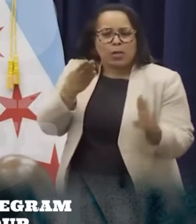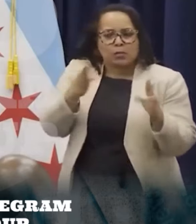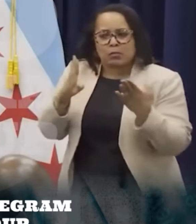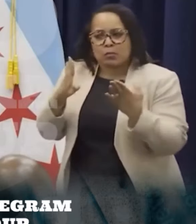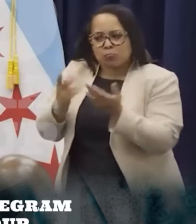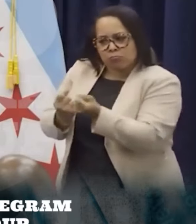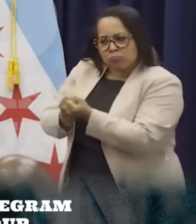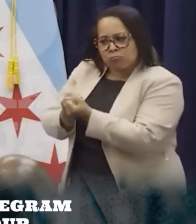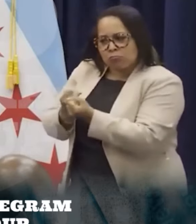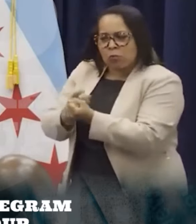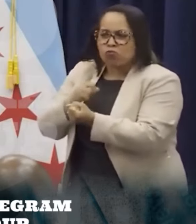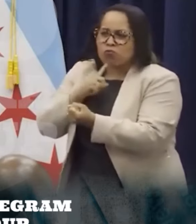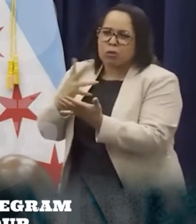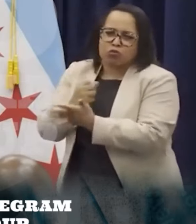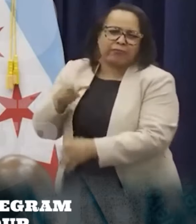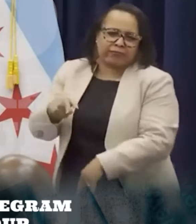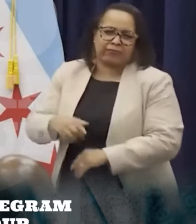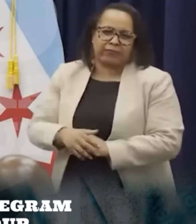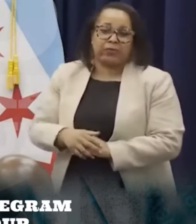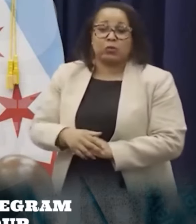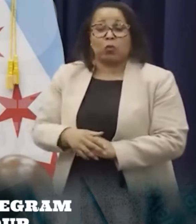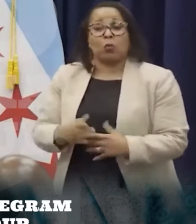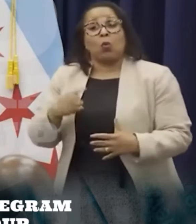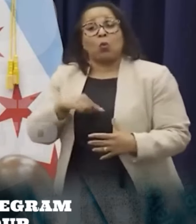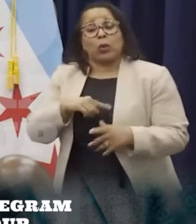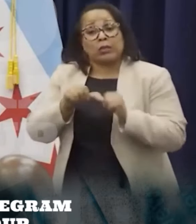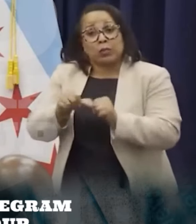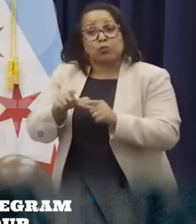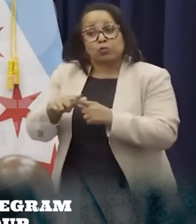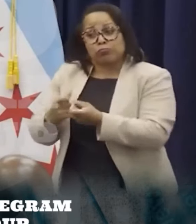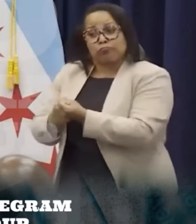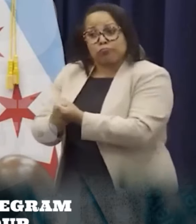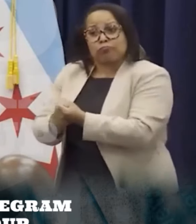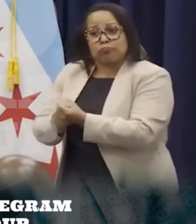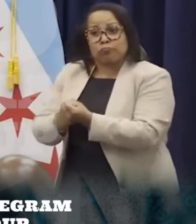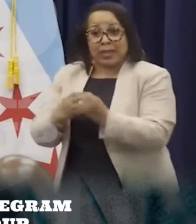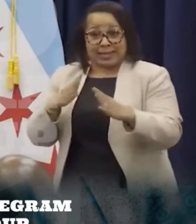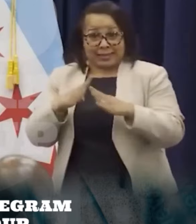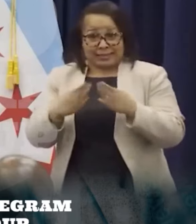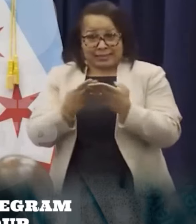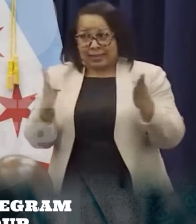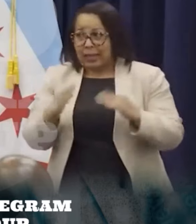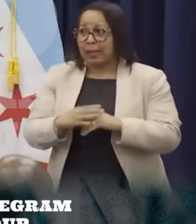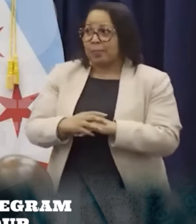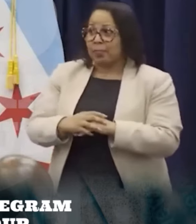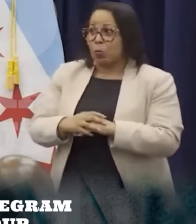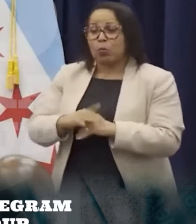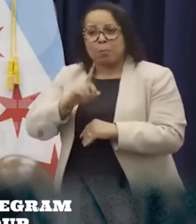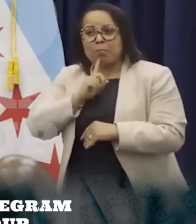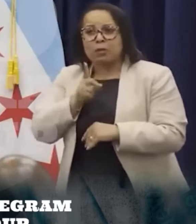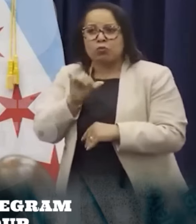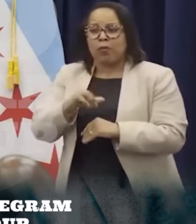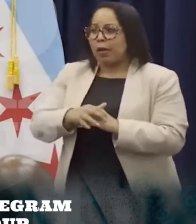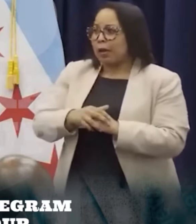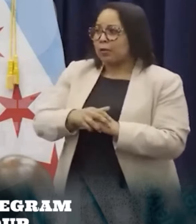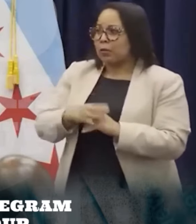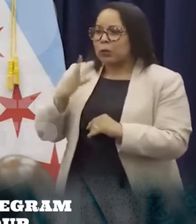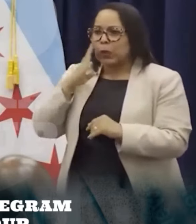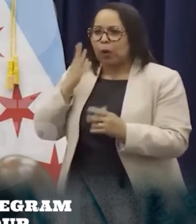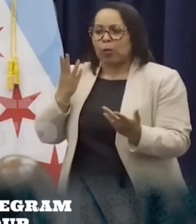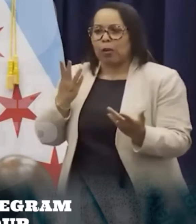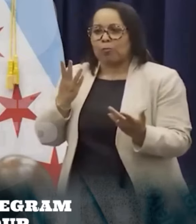attention and support that they deserve it. And so we're going to continue to do that as a city, and we'll make sure that, you